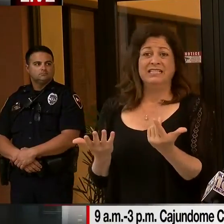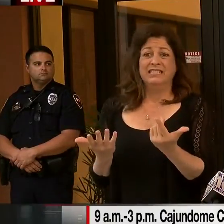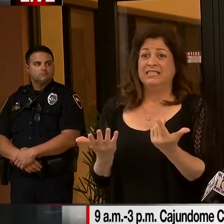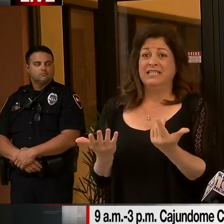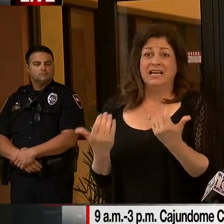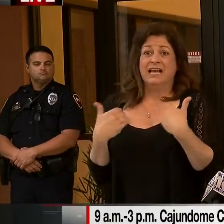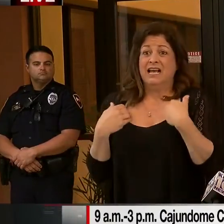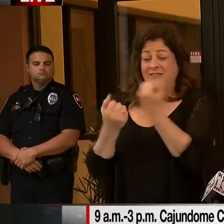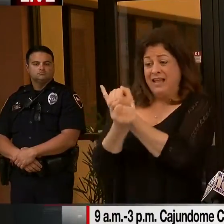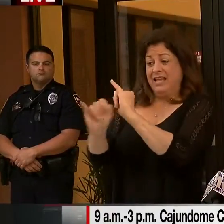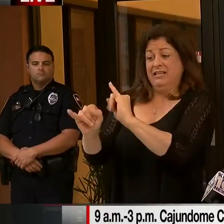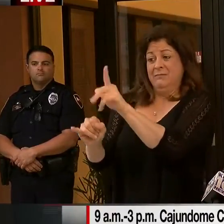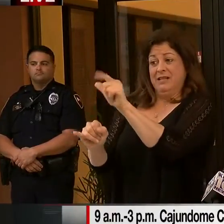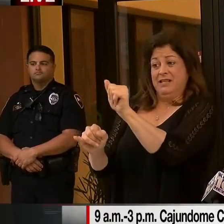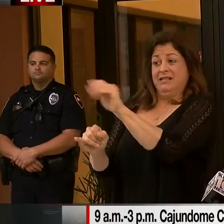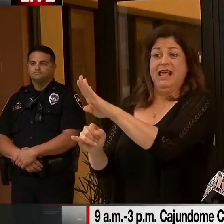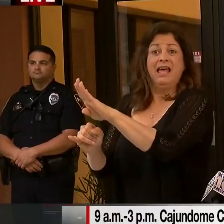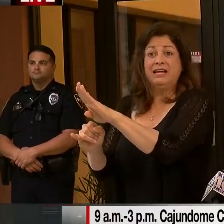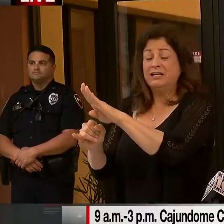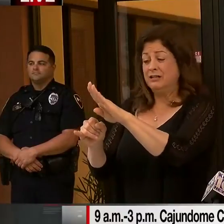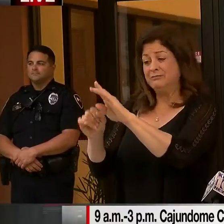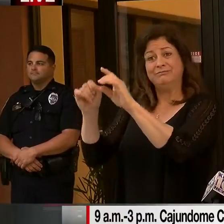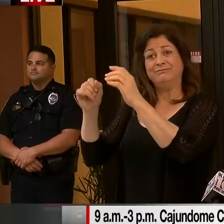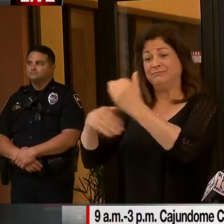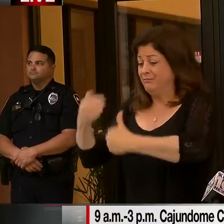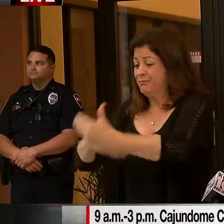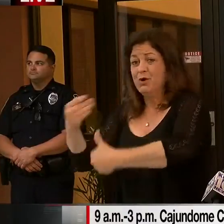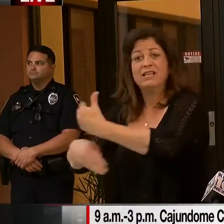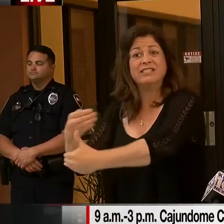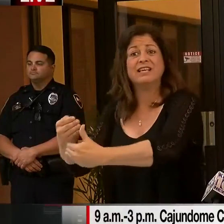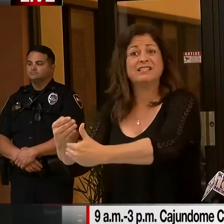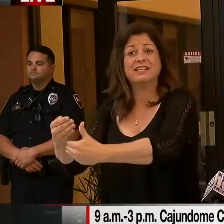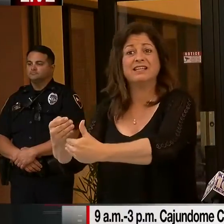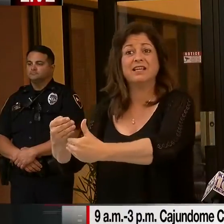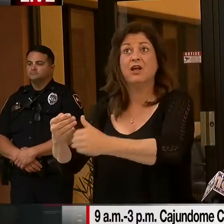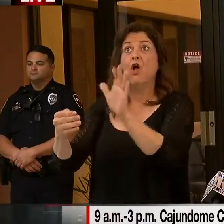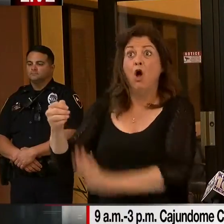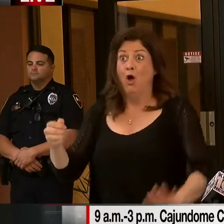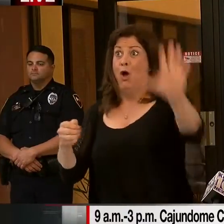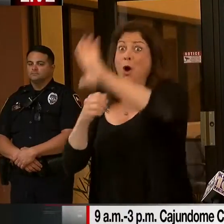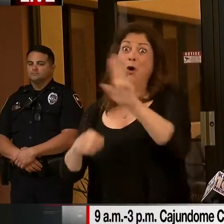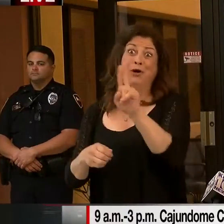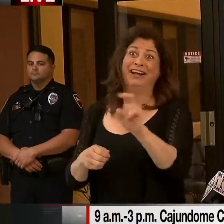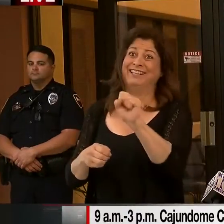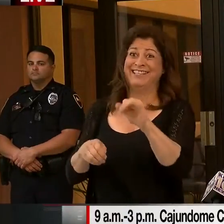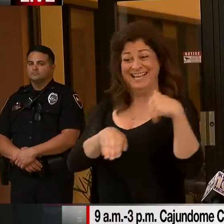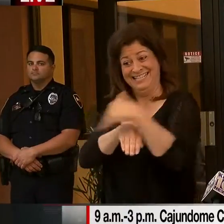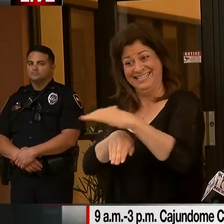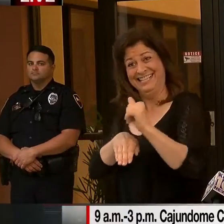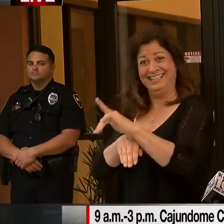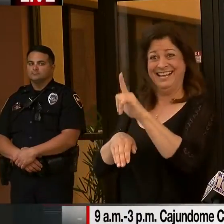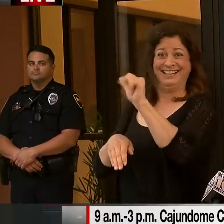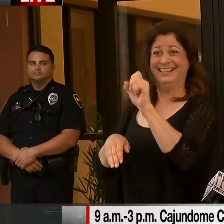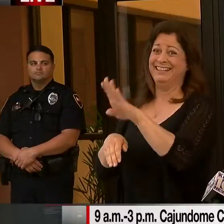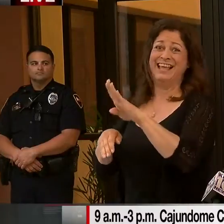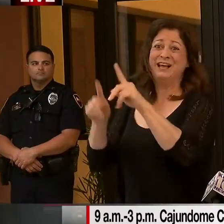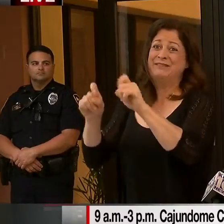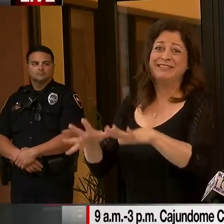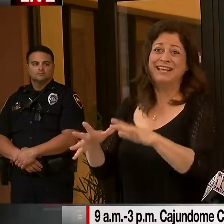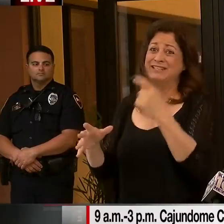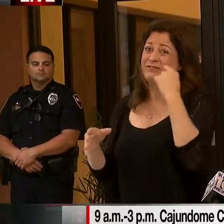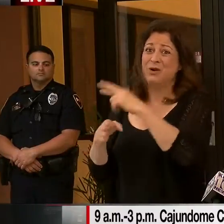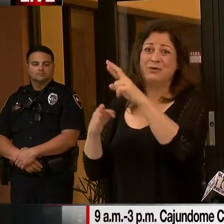labs and when they're able to process them. And understand, too, we're going up against the rest of the United States who are also sending in these mass amounts of tests.